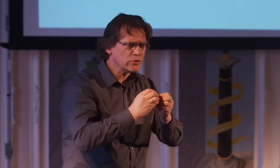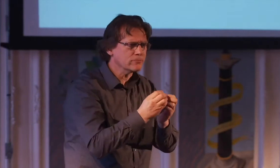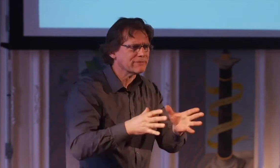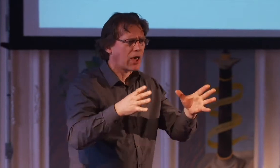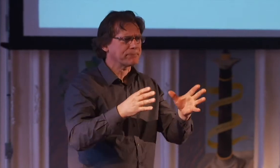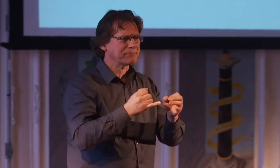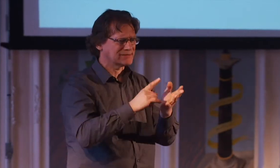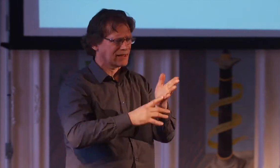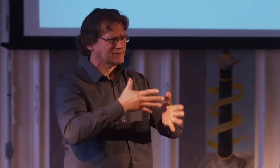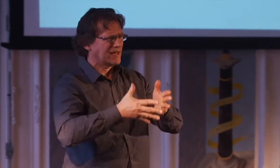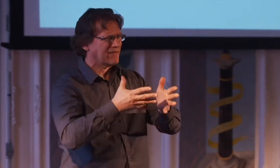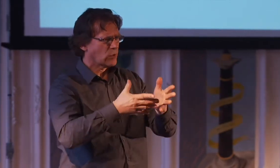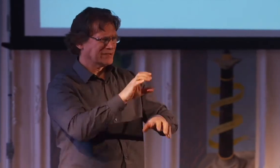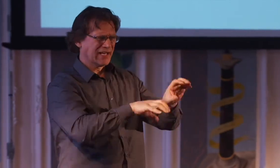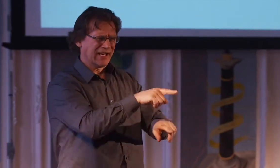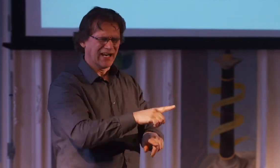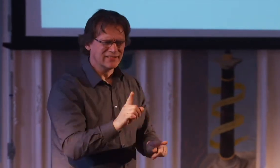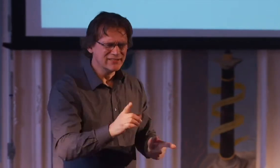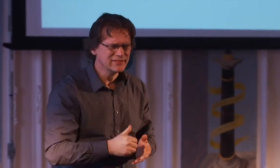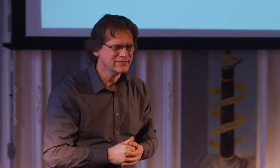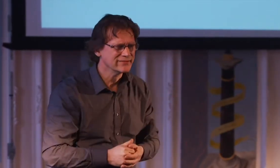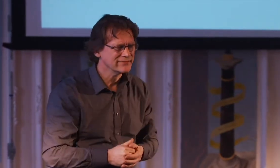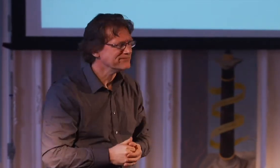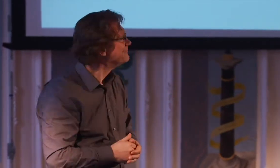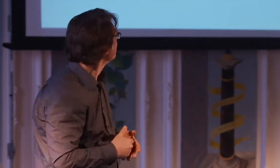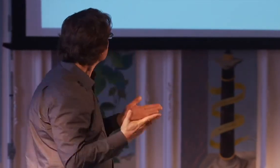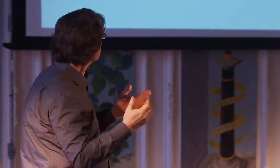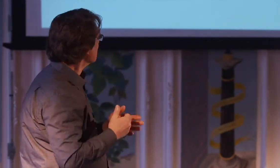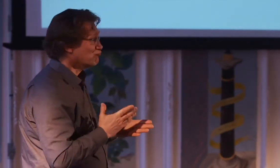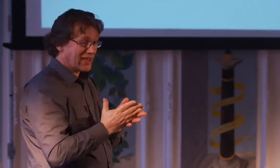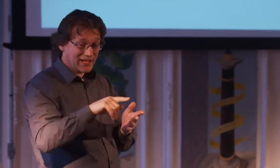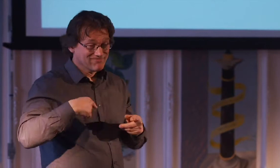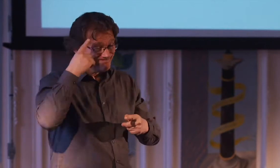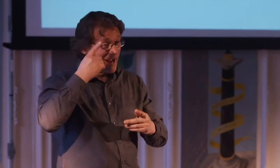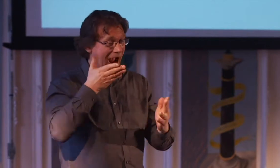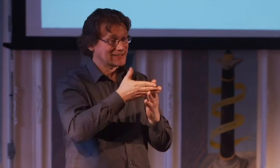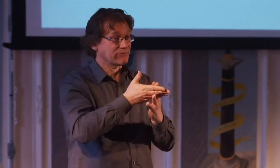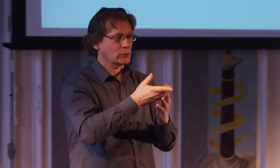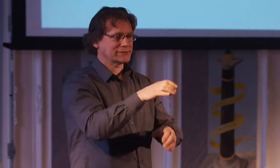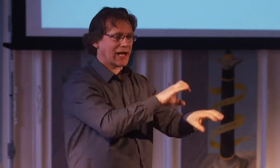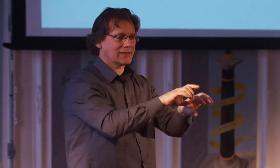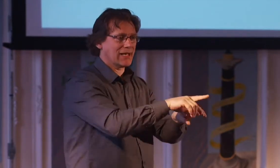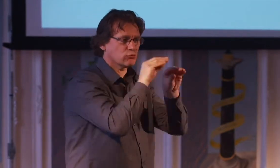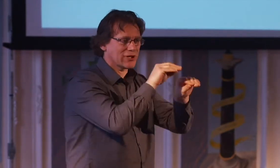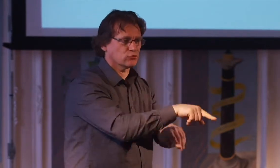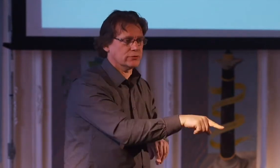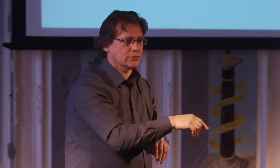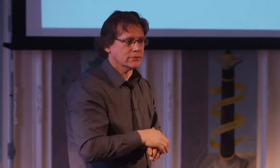So why did we decide that we needed to develop some BSL signs for scientific topics? Really, it was about